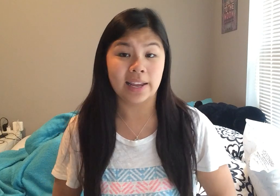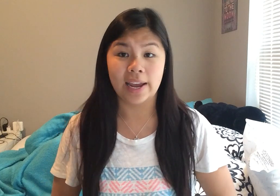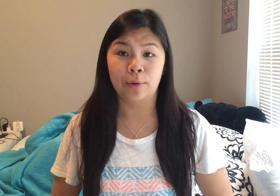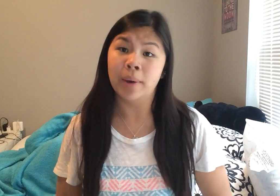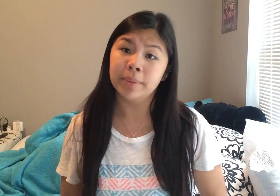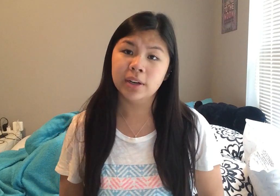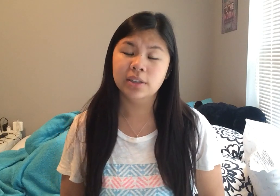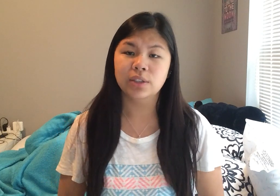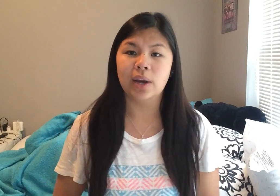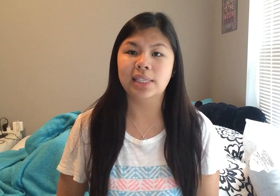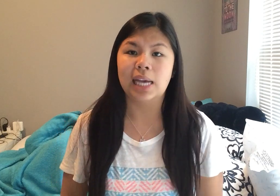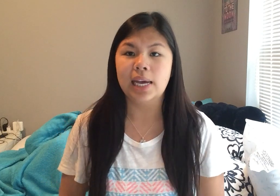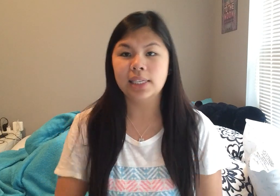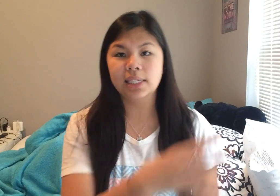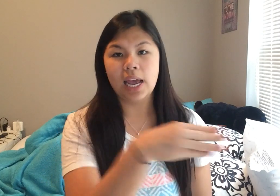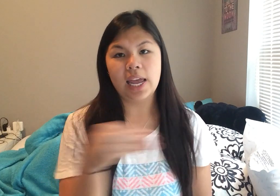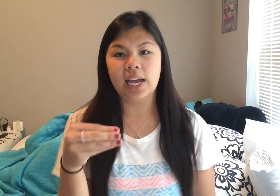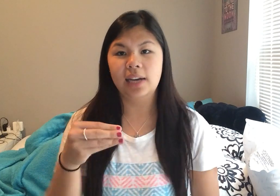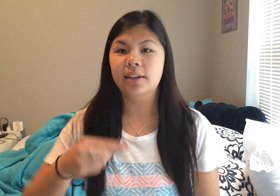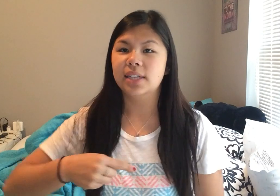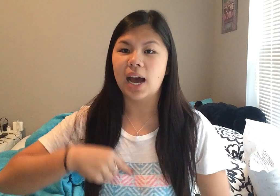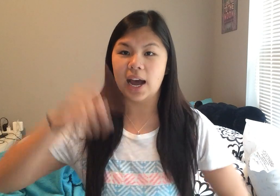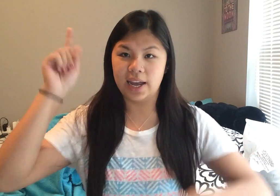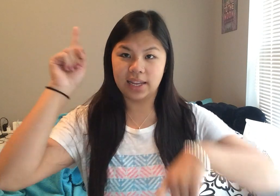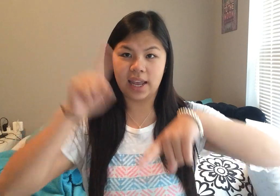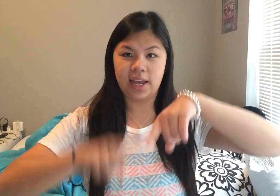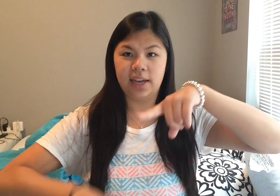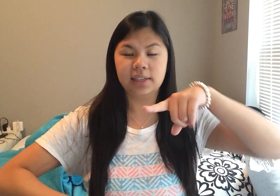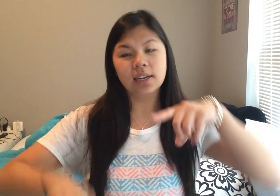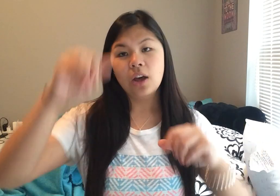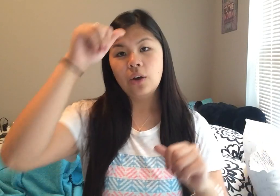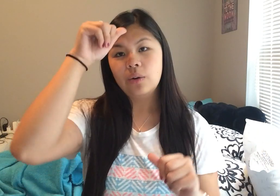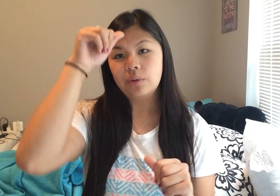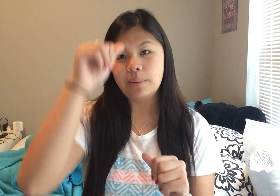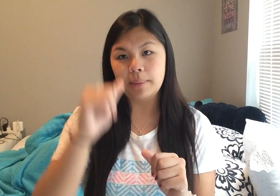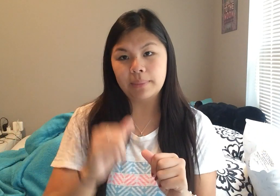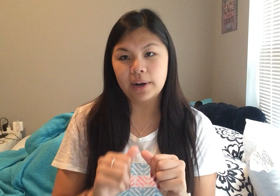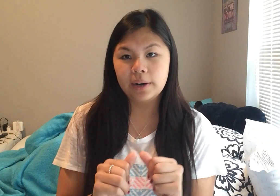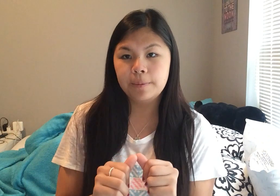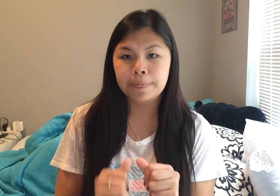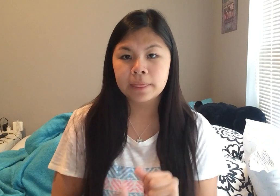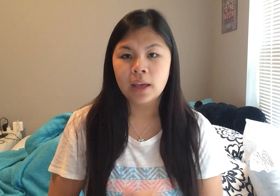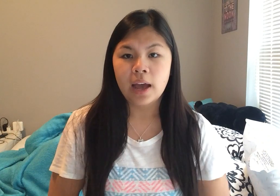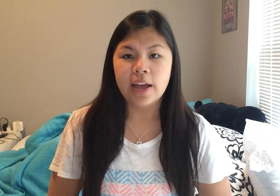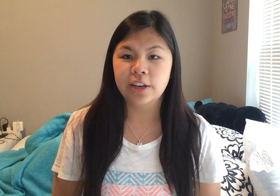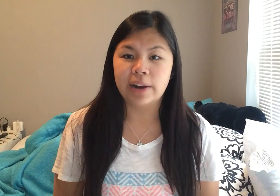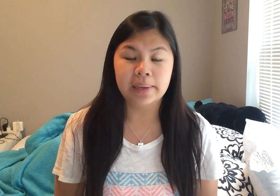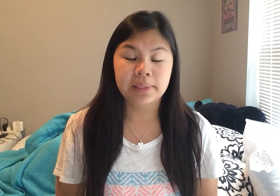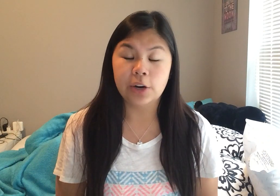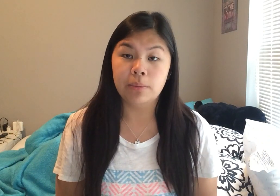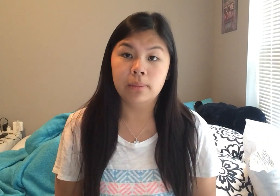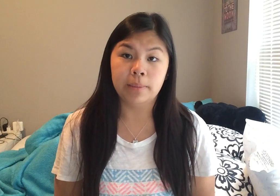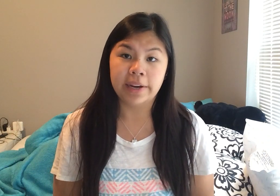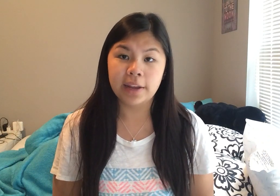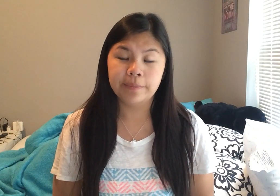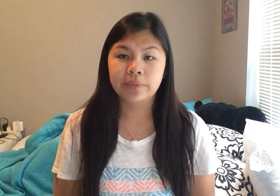can't remember, so I signed and I can't remember. And the crowds don't remember my name.